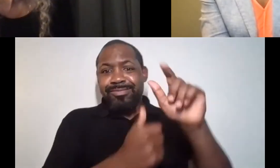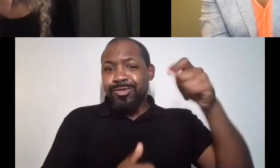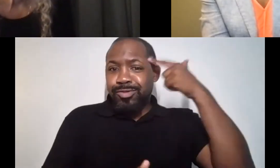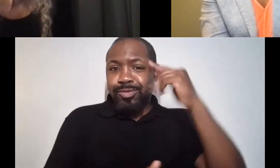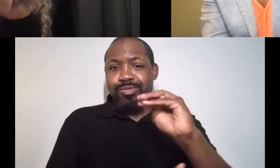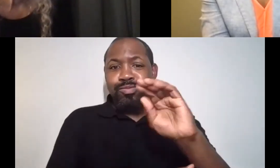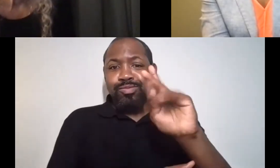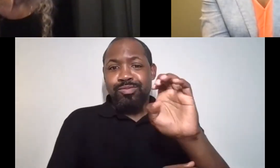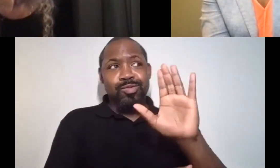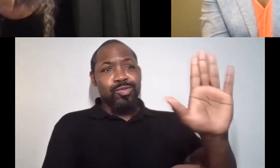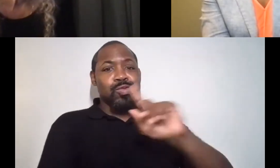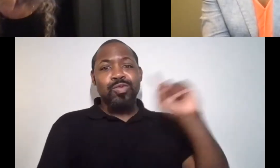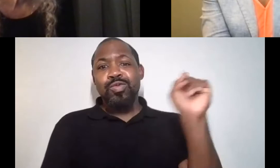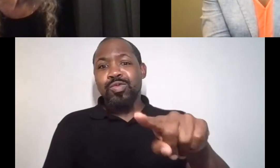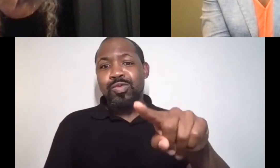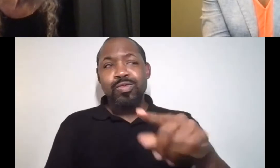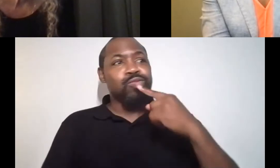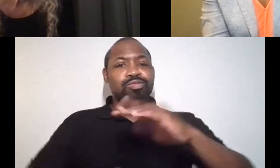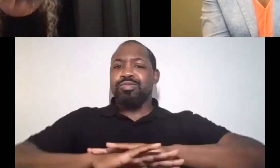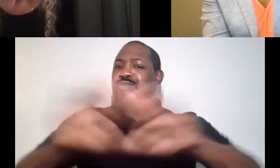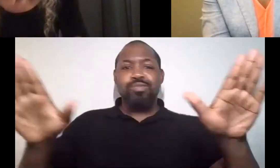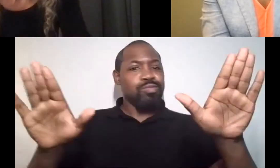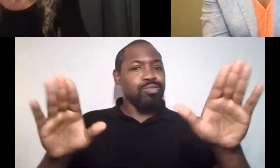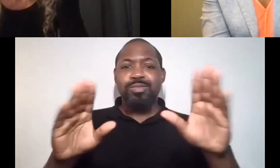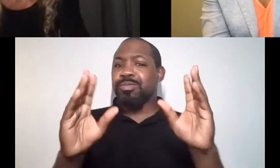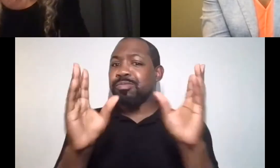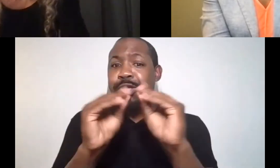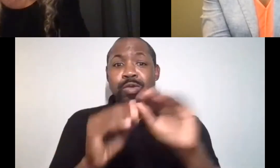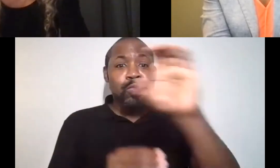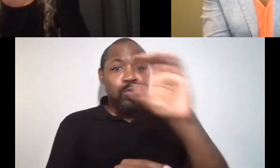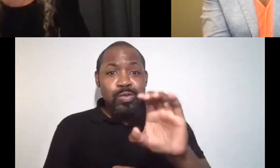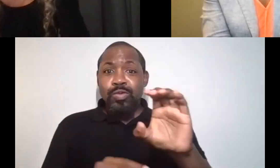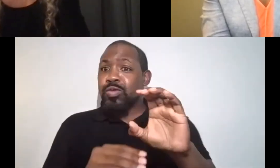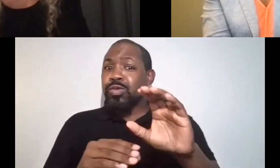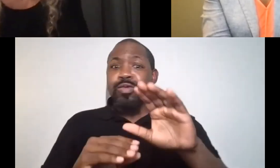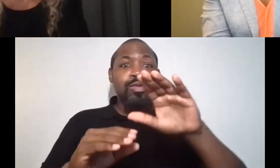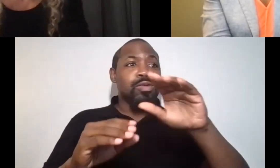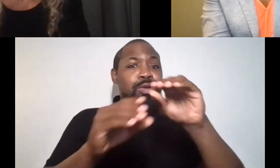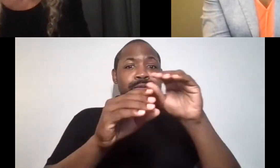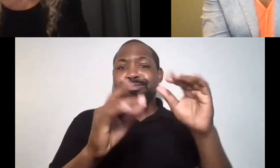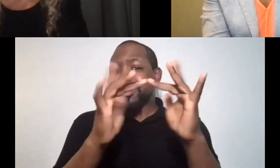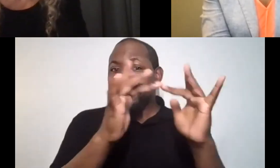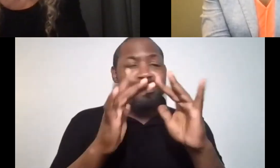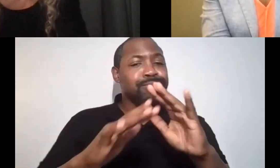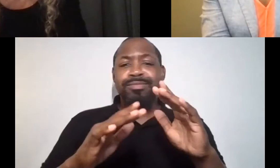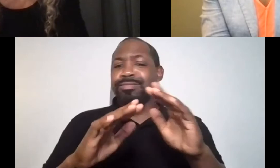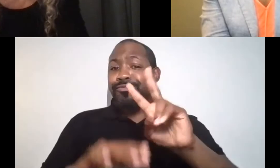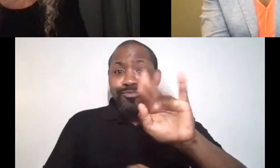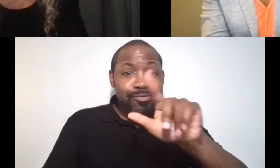that we have to follow that order from the governor, that no longer meeting on Zoom or any